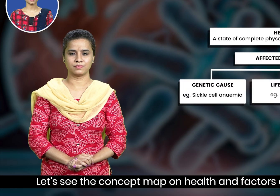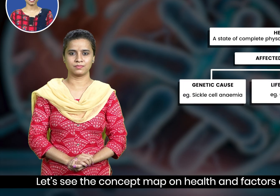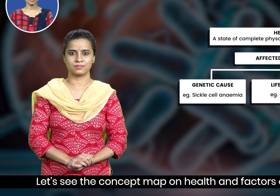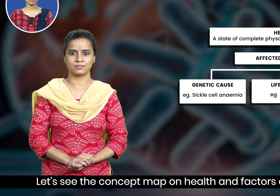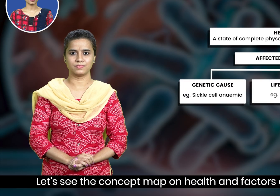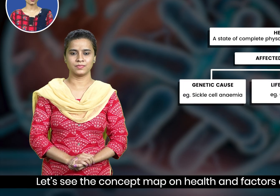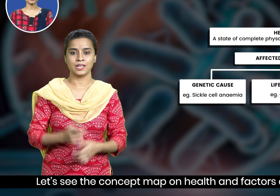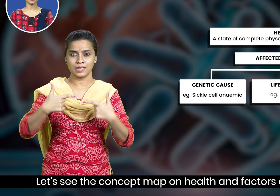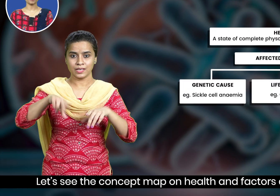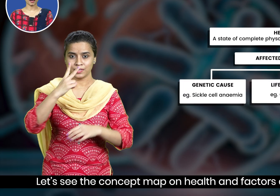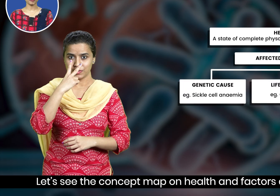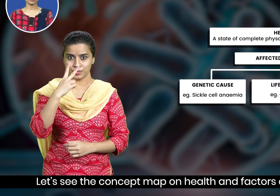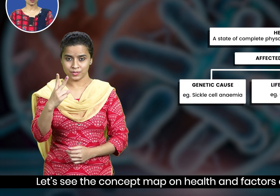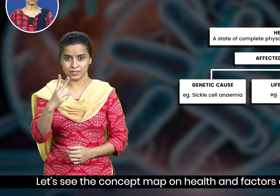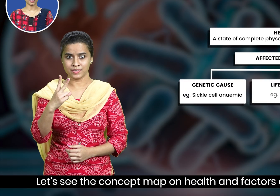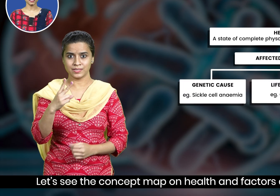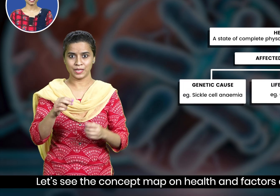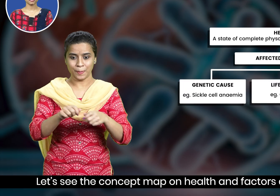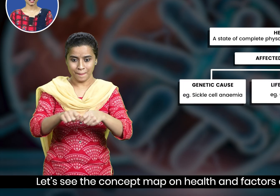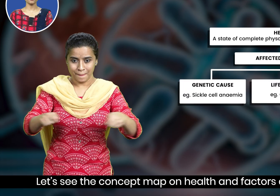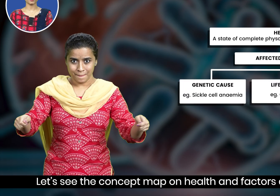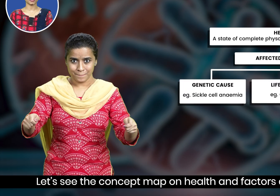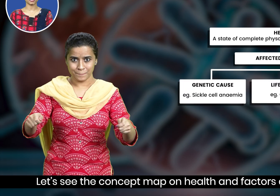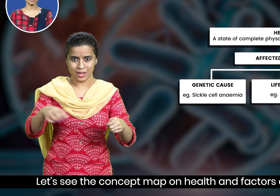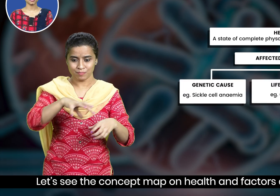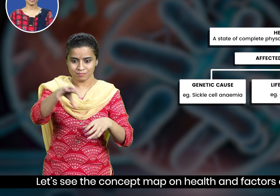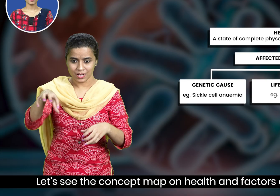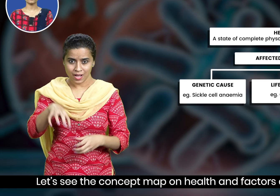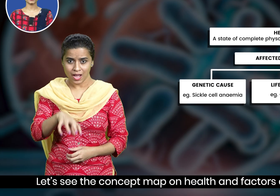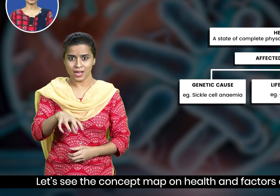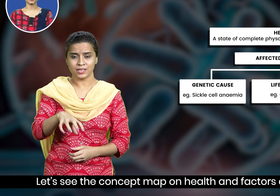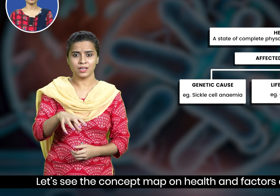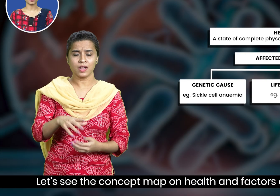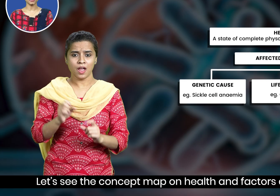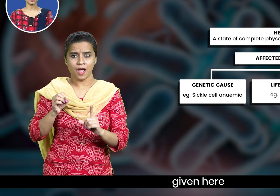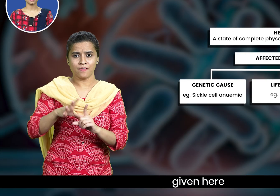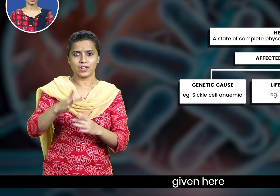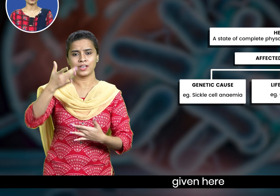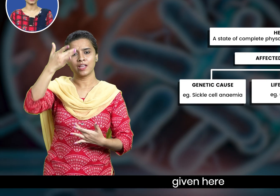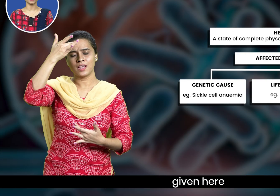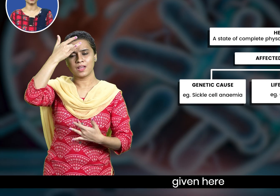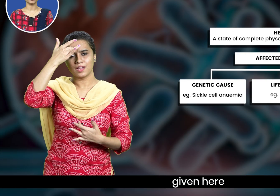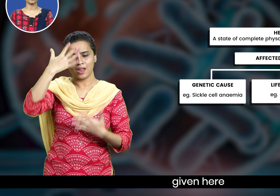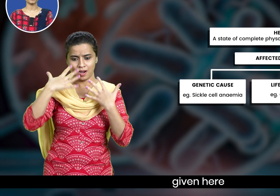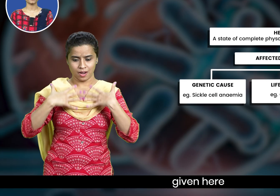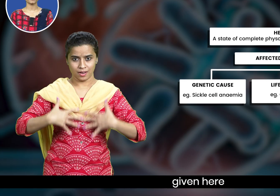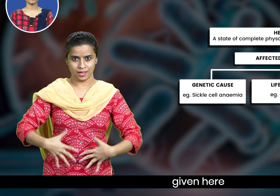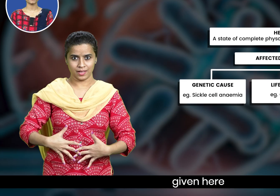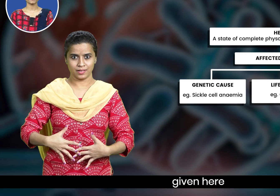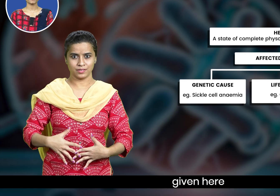Let's see the concept map on health and factors affecting health given here.